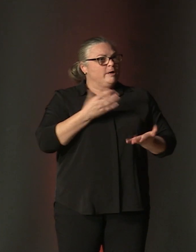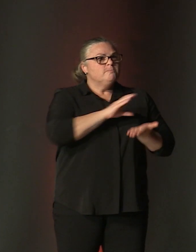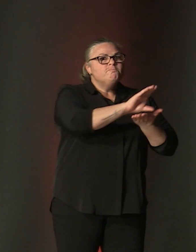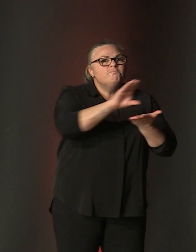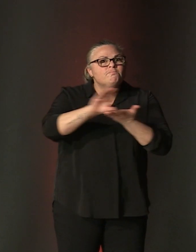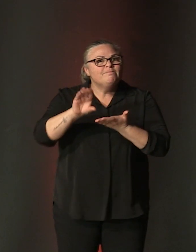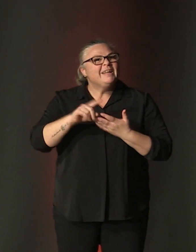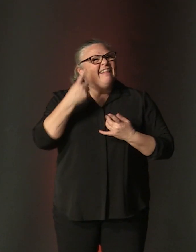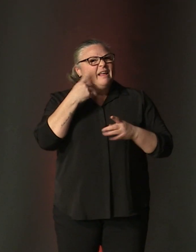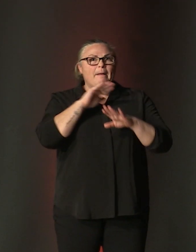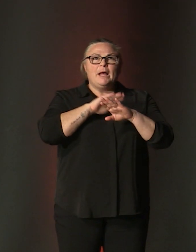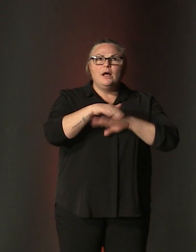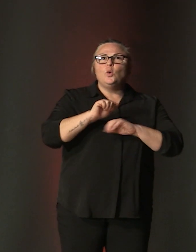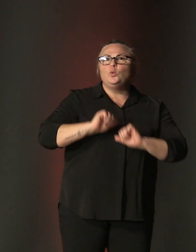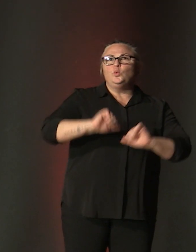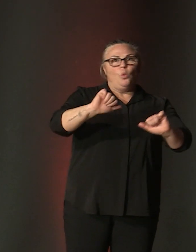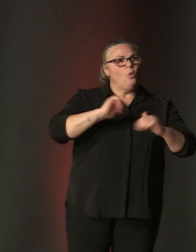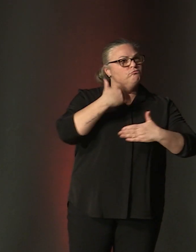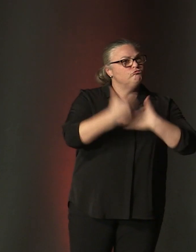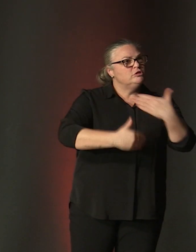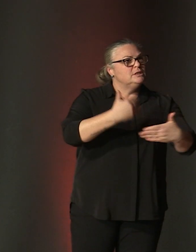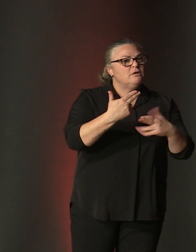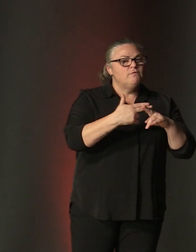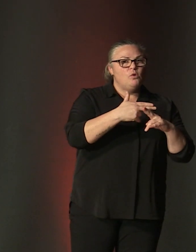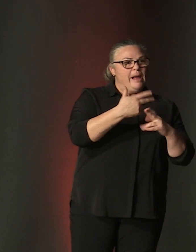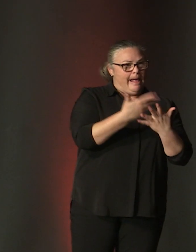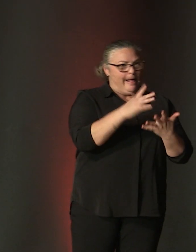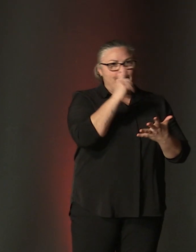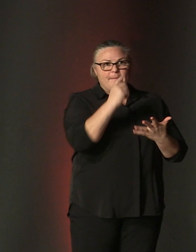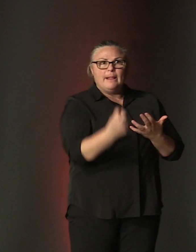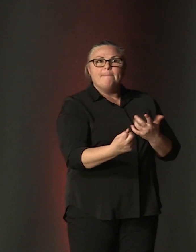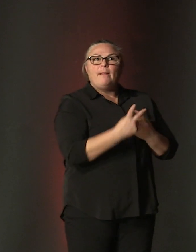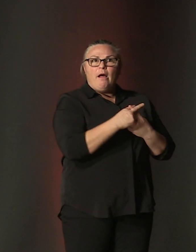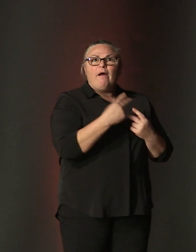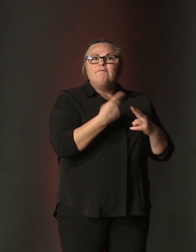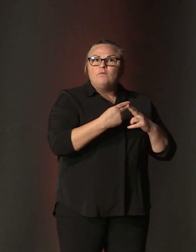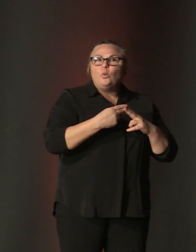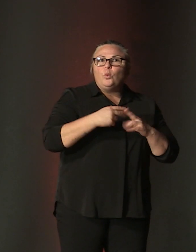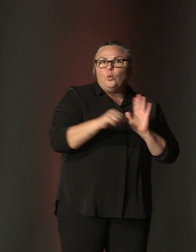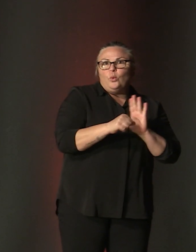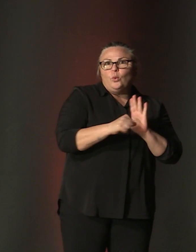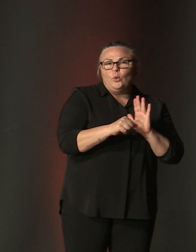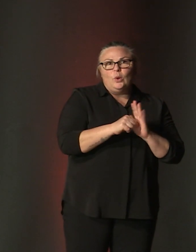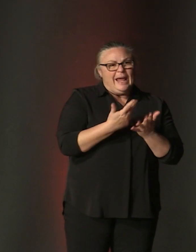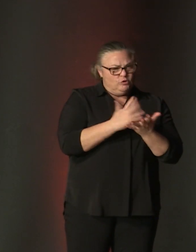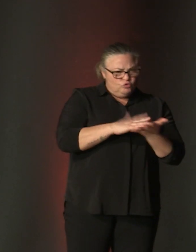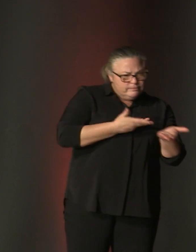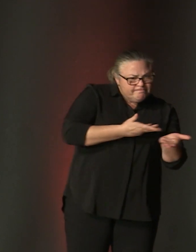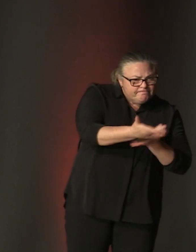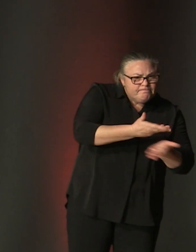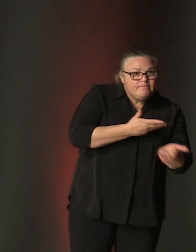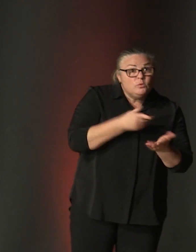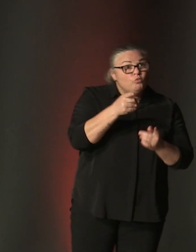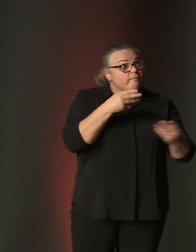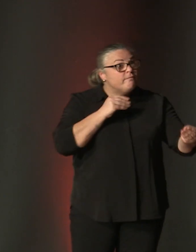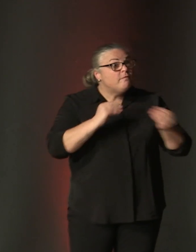think about your systems and your processes. How inclusive are you with your beneficiaries? How flexible